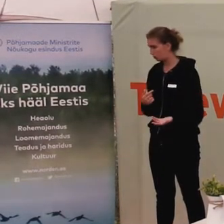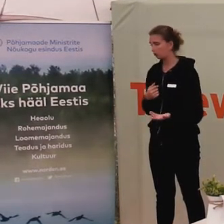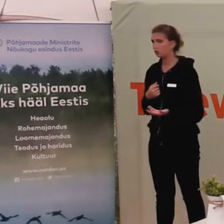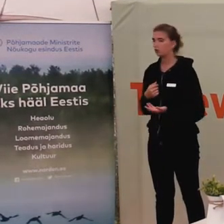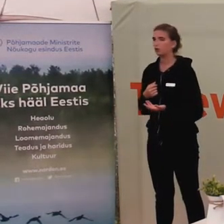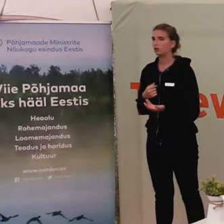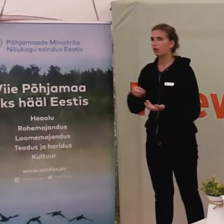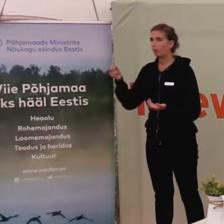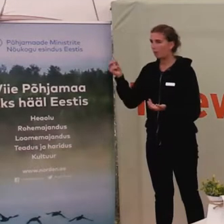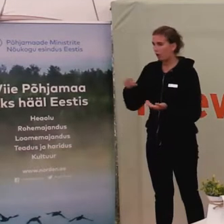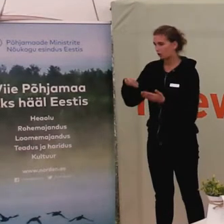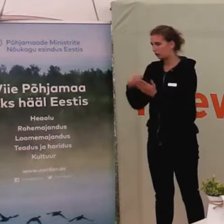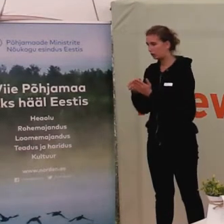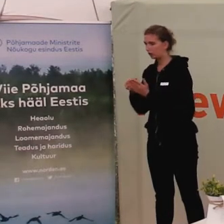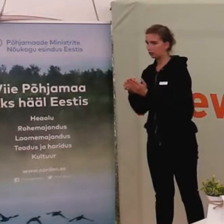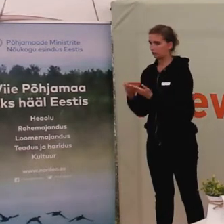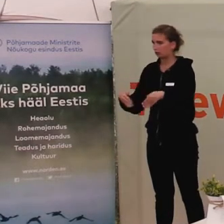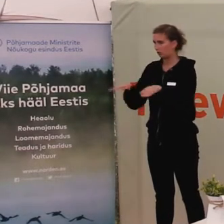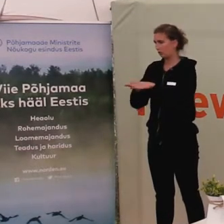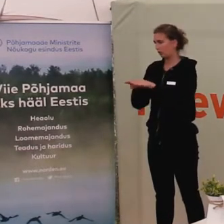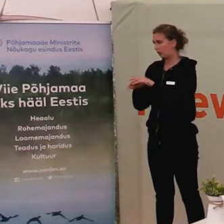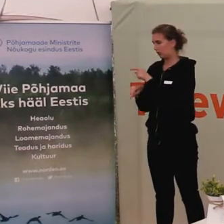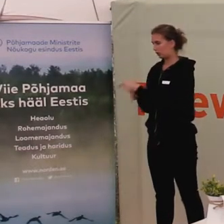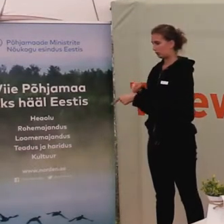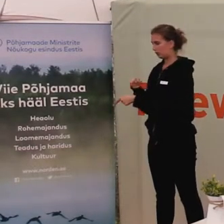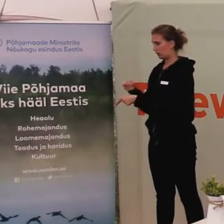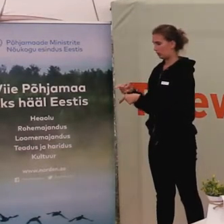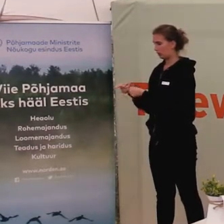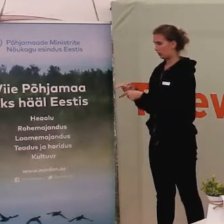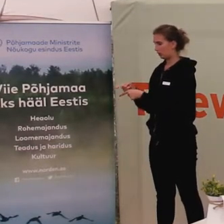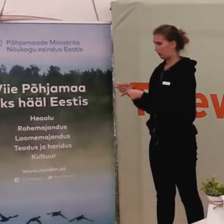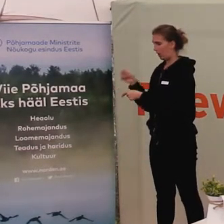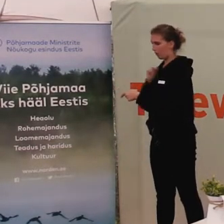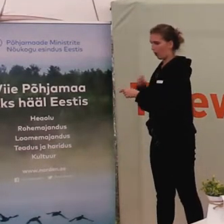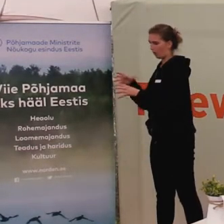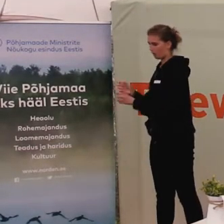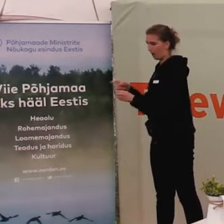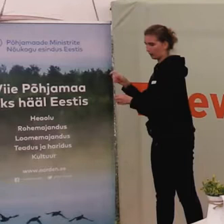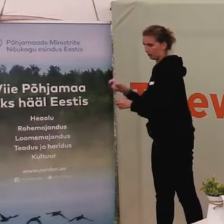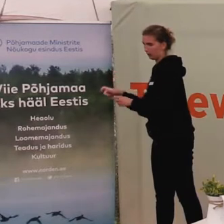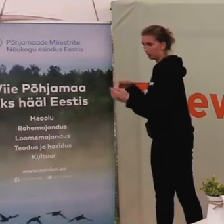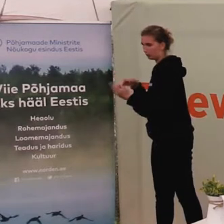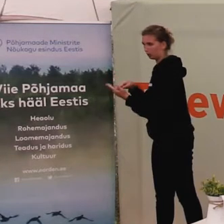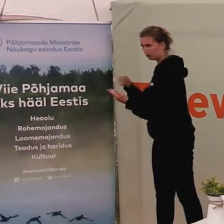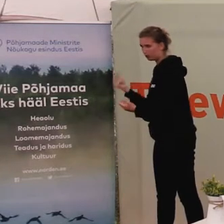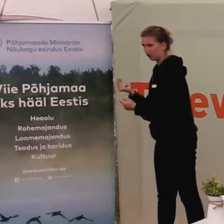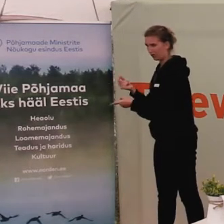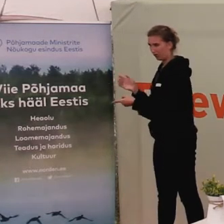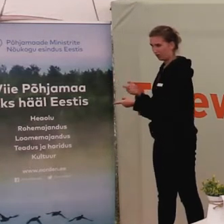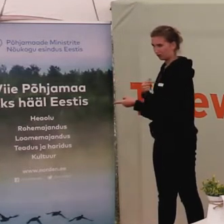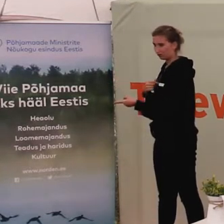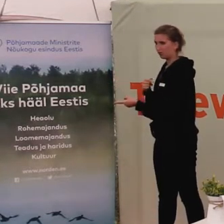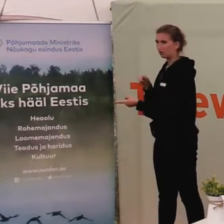the taxes and prices the way that it would not hurt as much the low-income people, and the burden would be